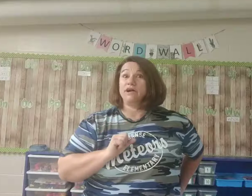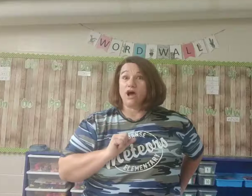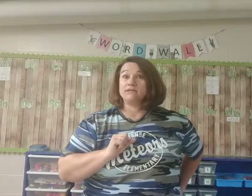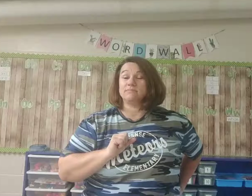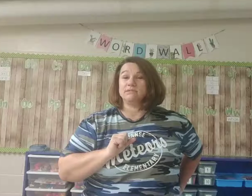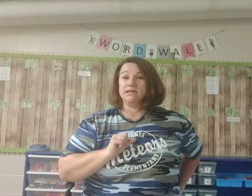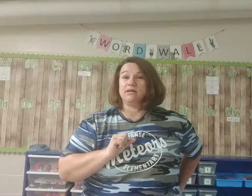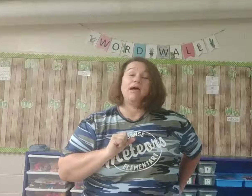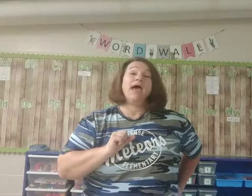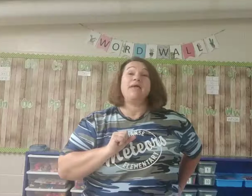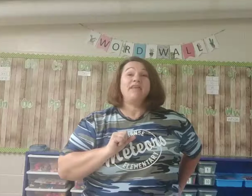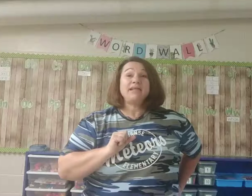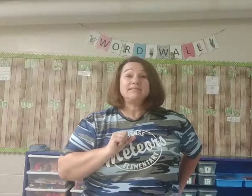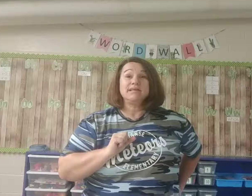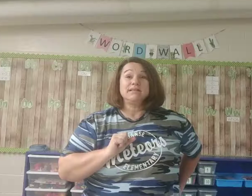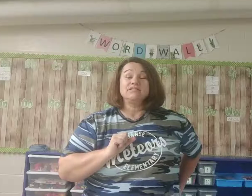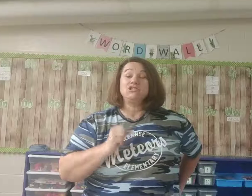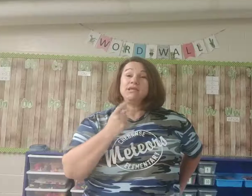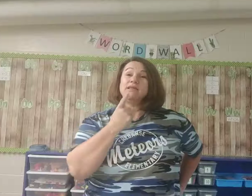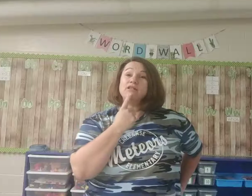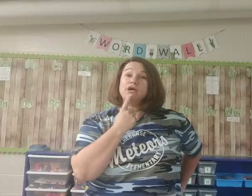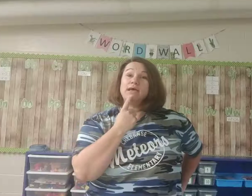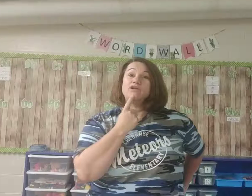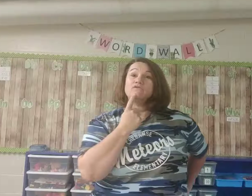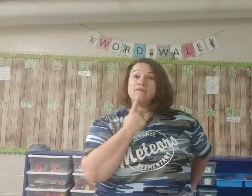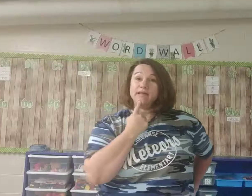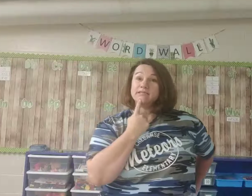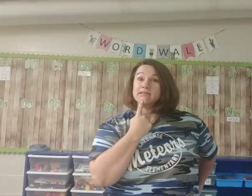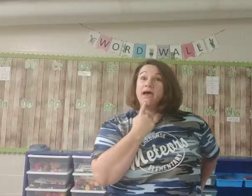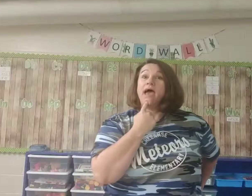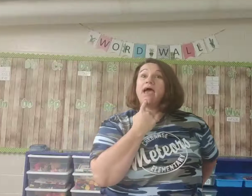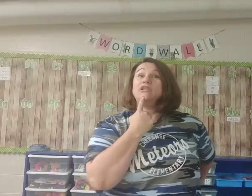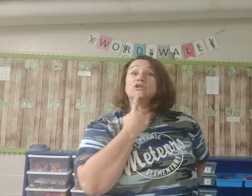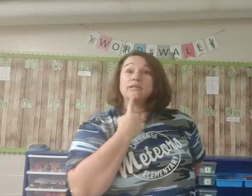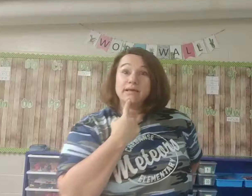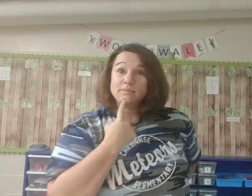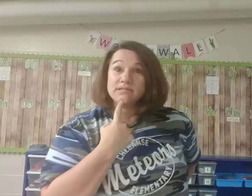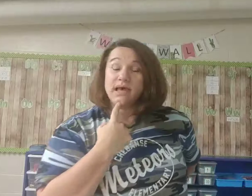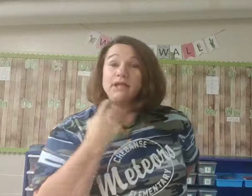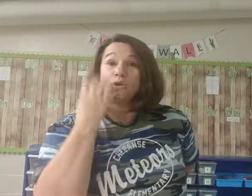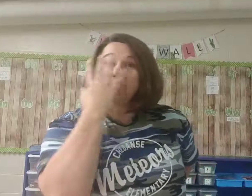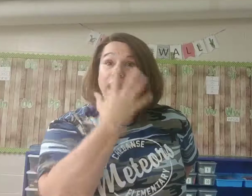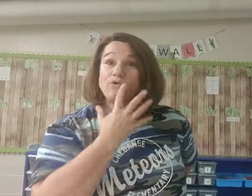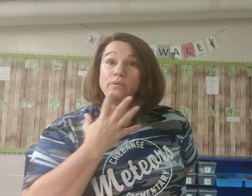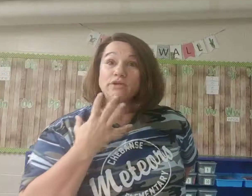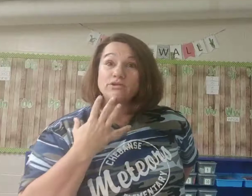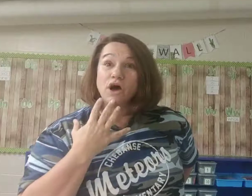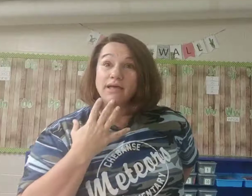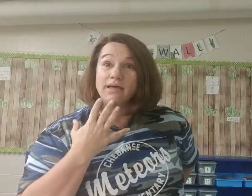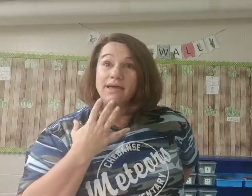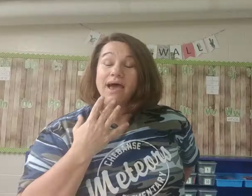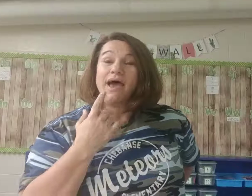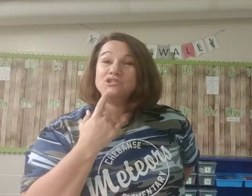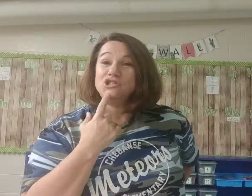very awesome skill, and that skill is she can look at your face and your lips and your mouth when you're talking, and she